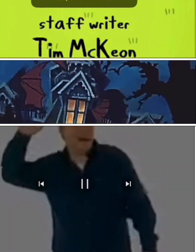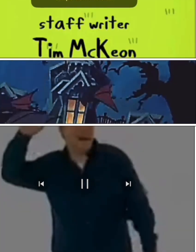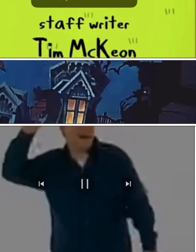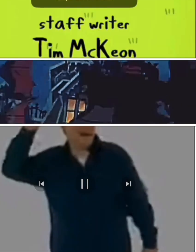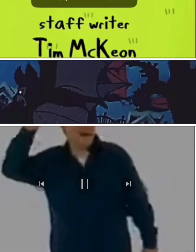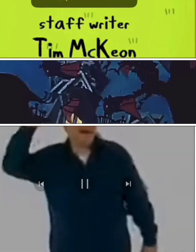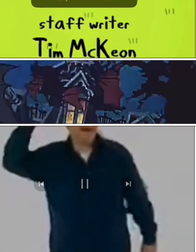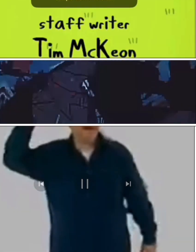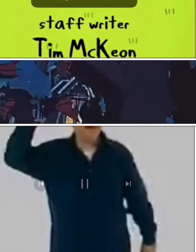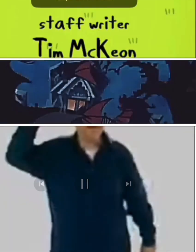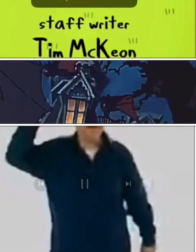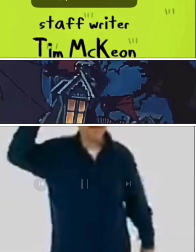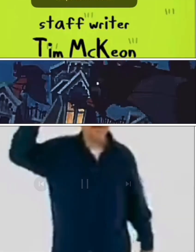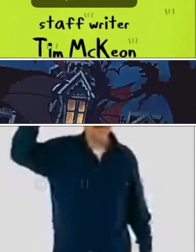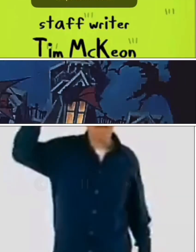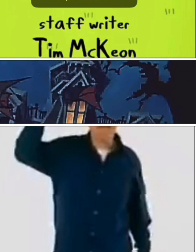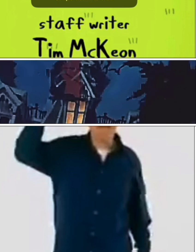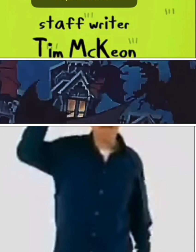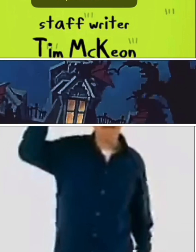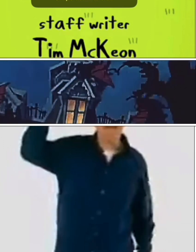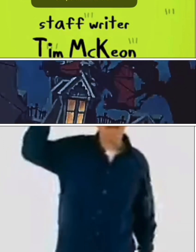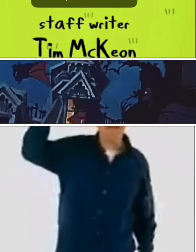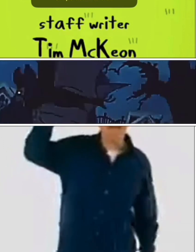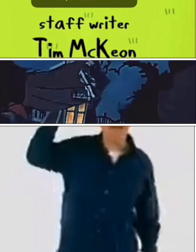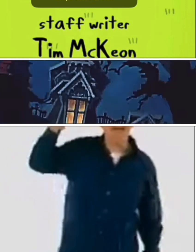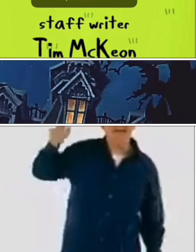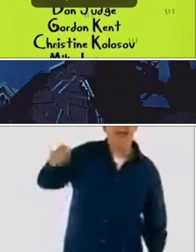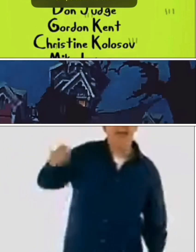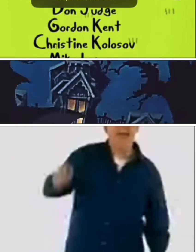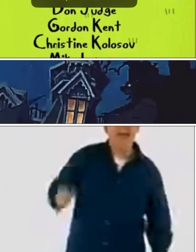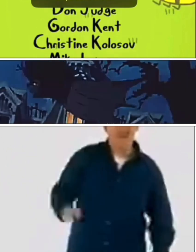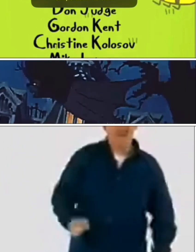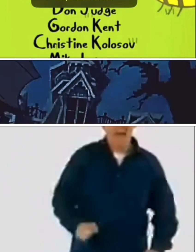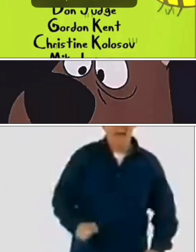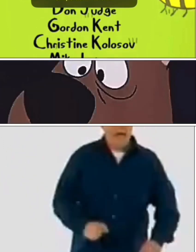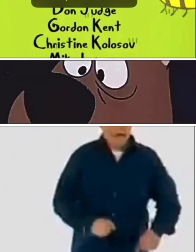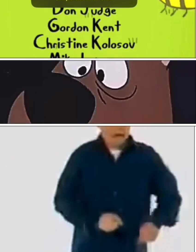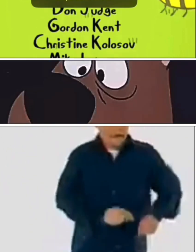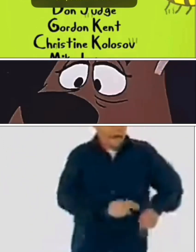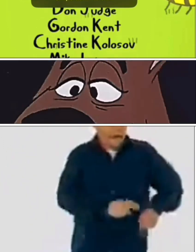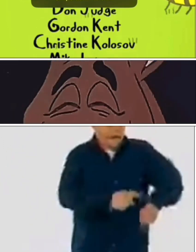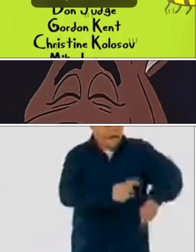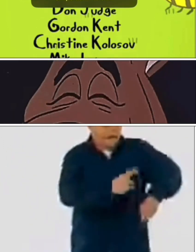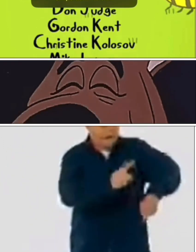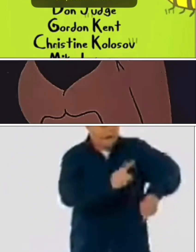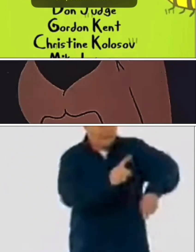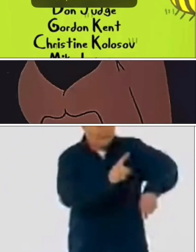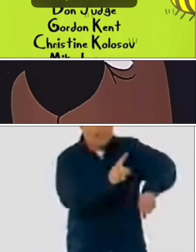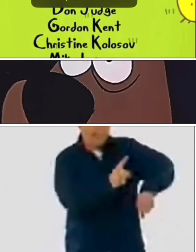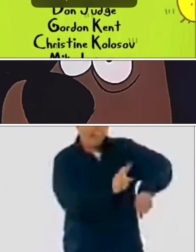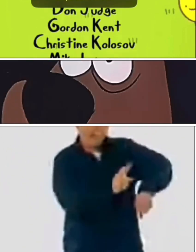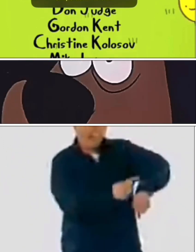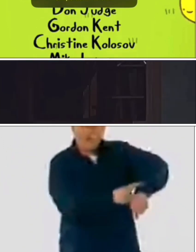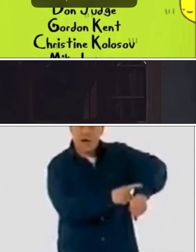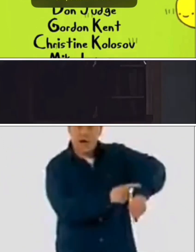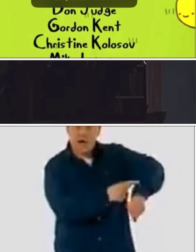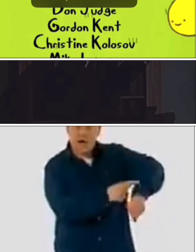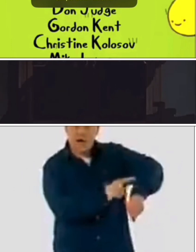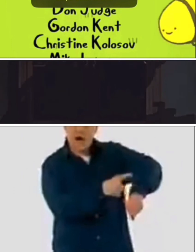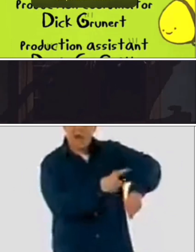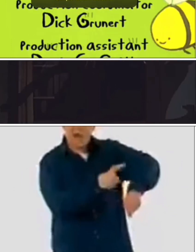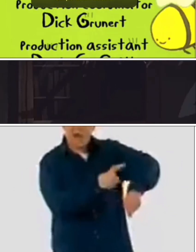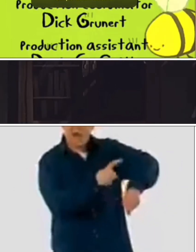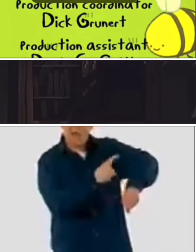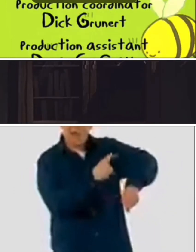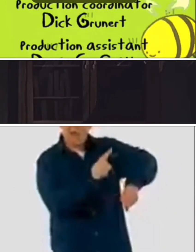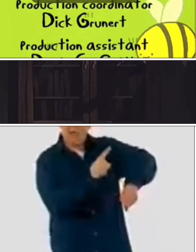people started singing it not knowing what it was, and they'll continue singing it forever just because this is